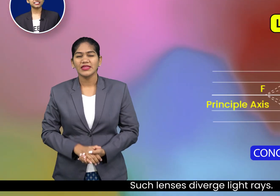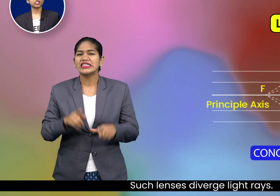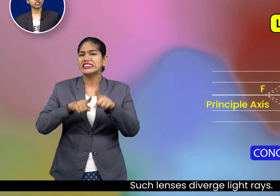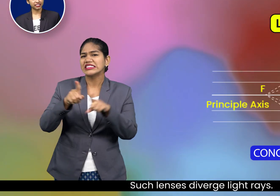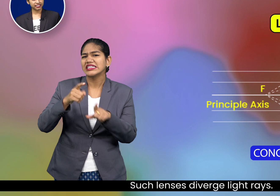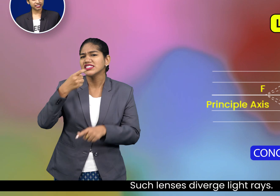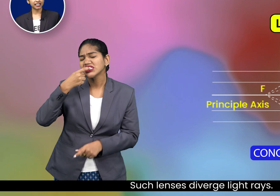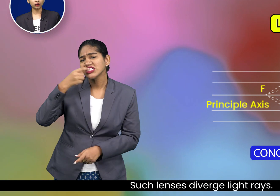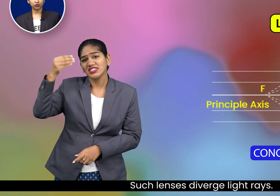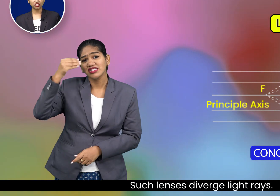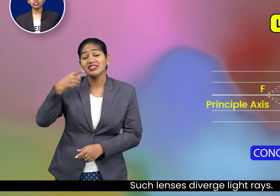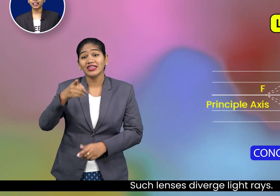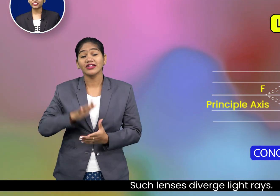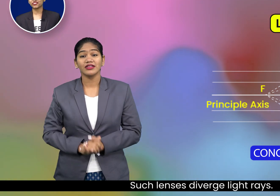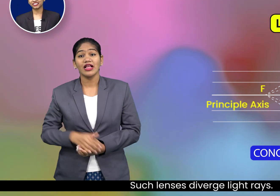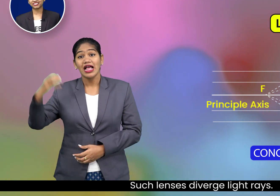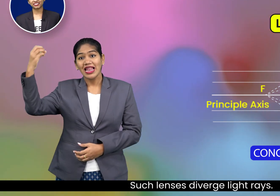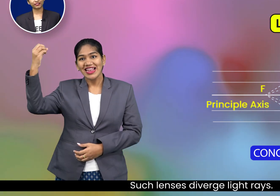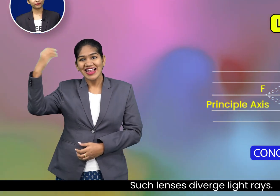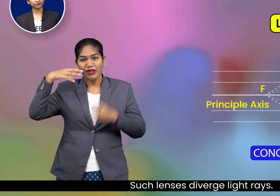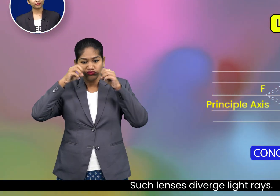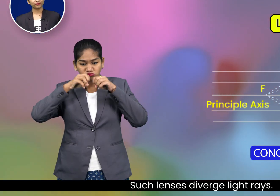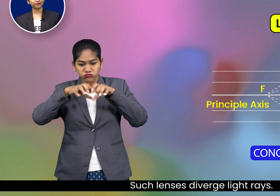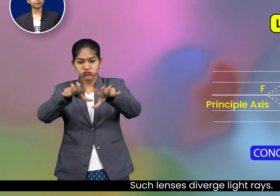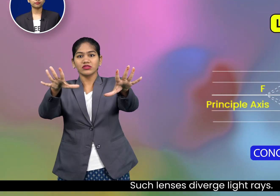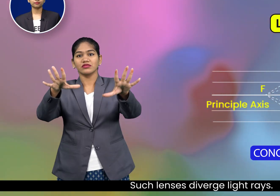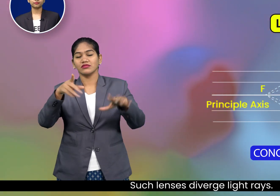Such lenses diverge light rays.